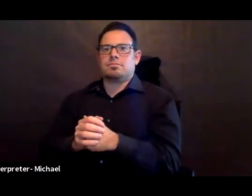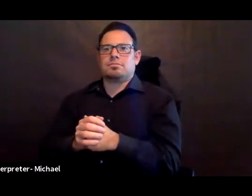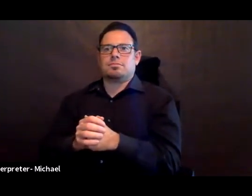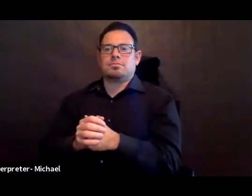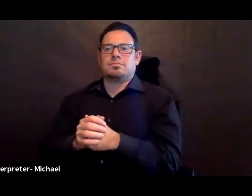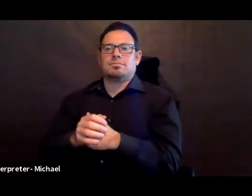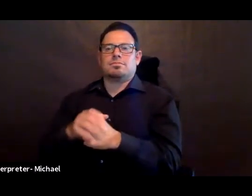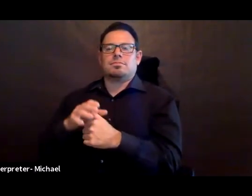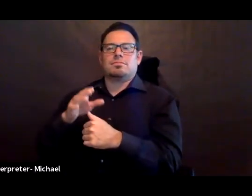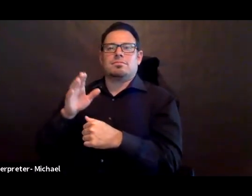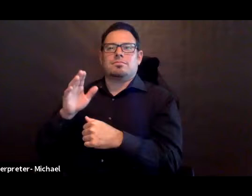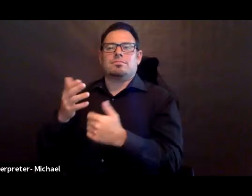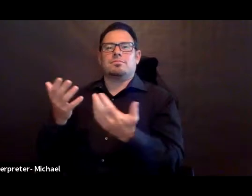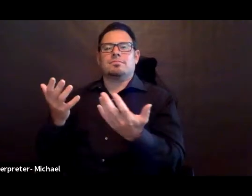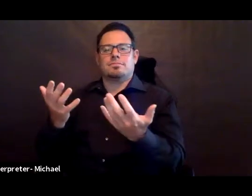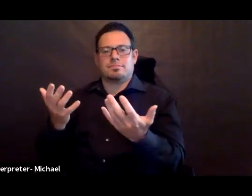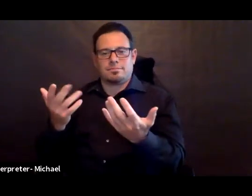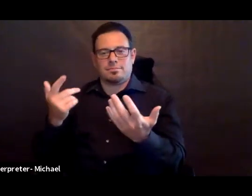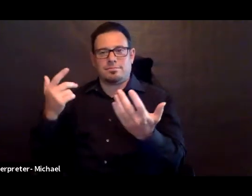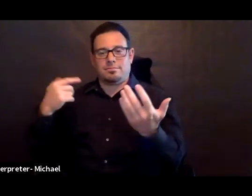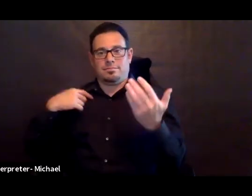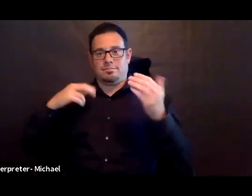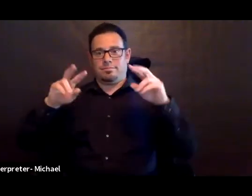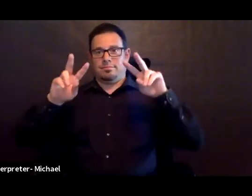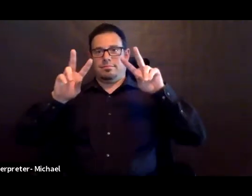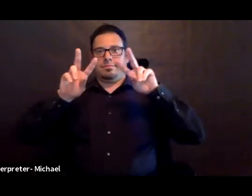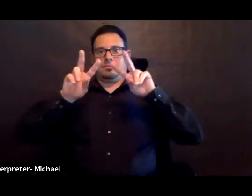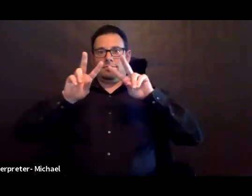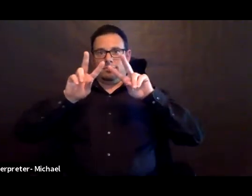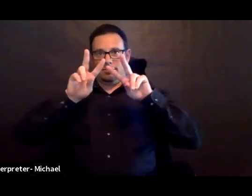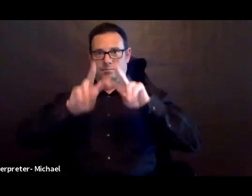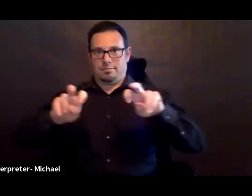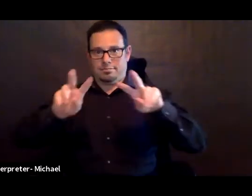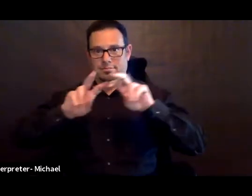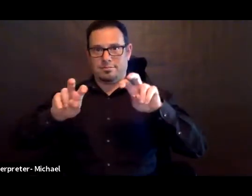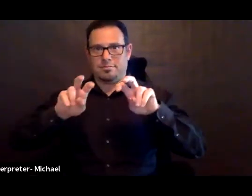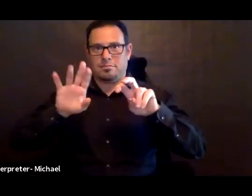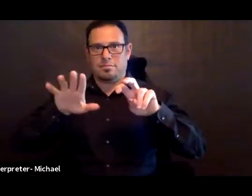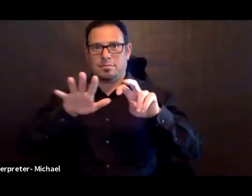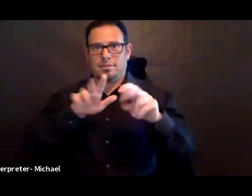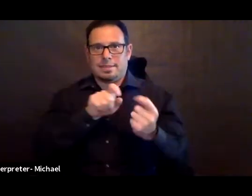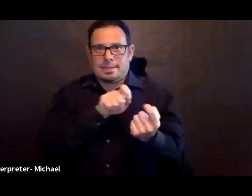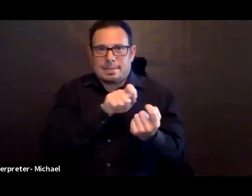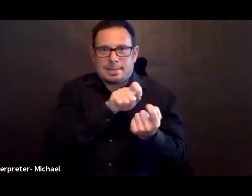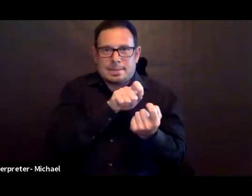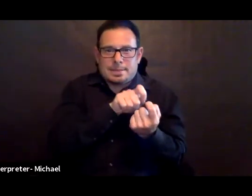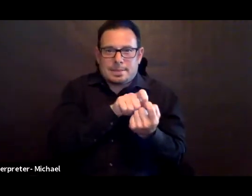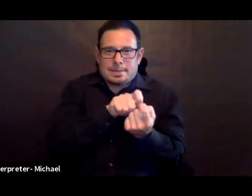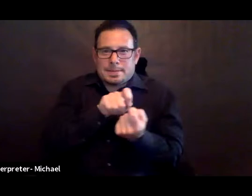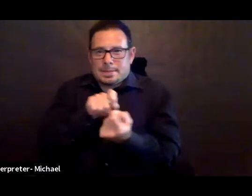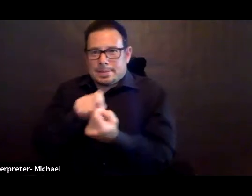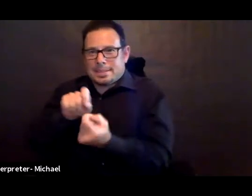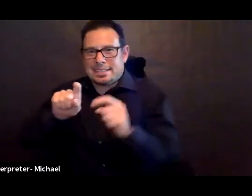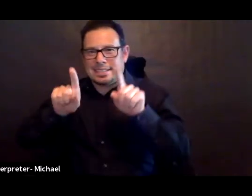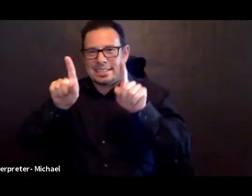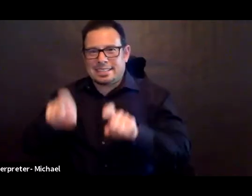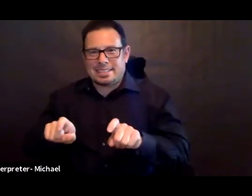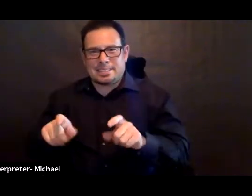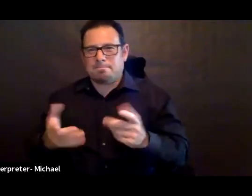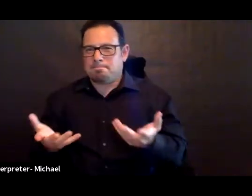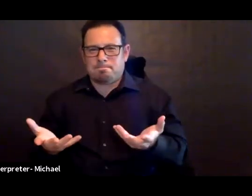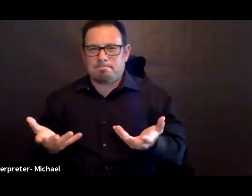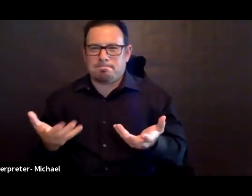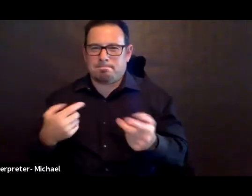an antigen test, we can't do sequencing. And then for those cases where we are able